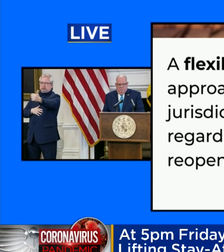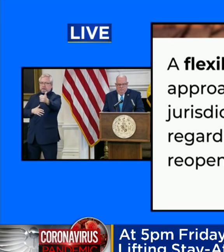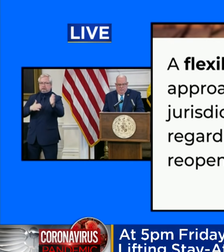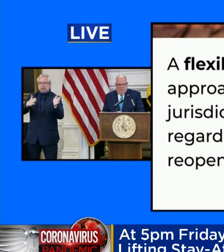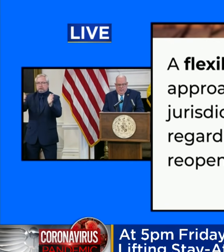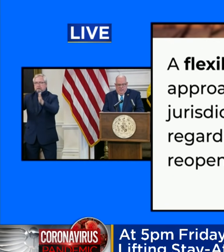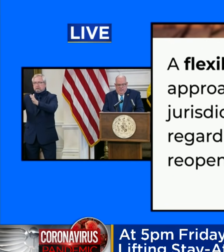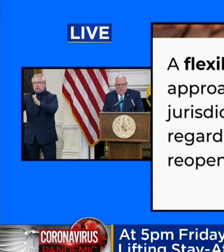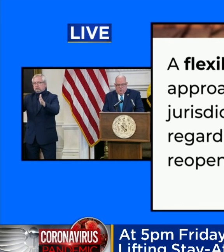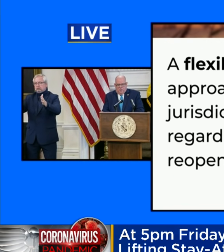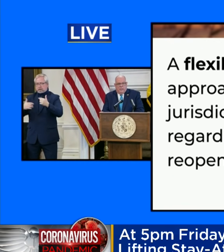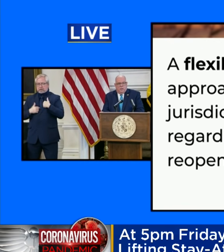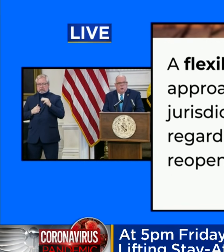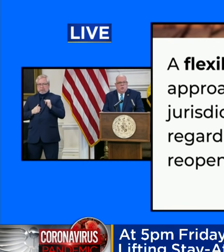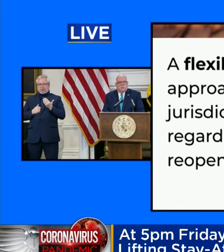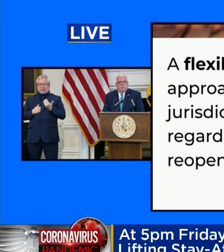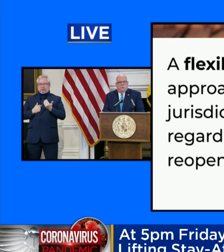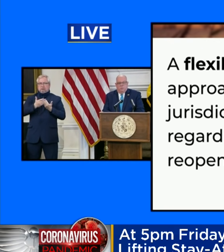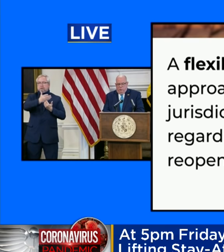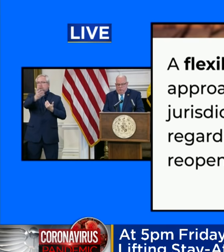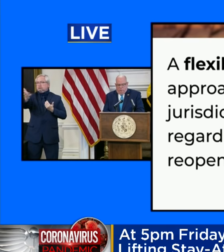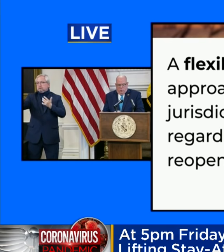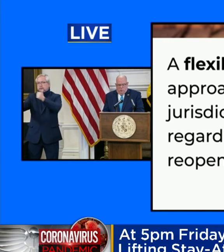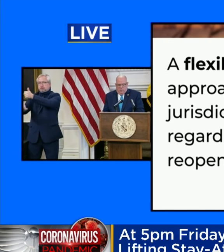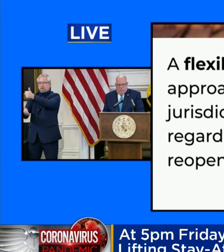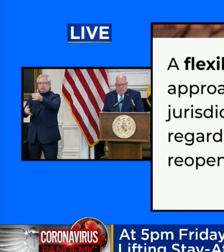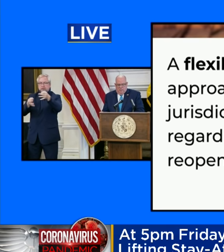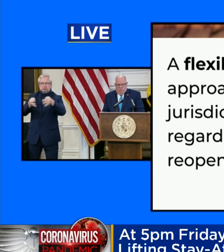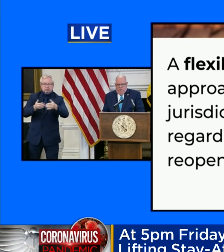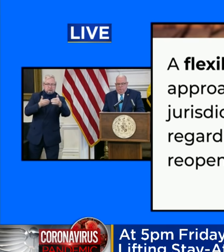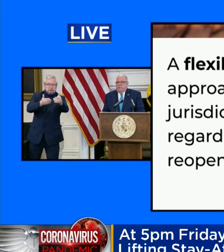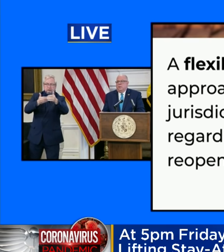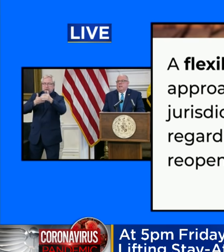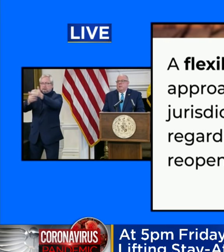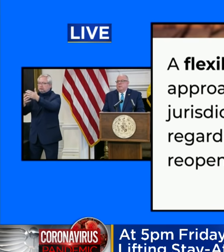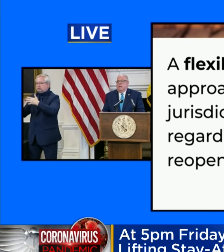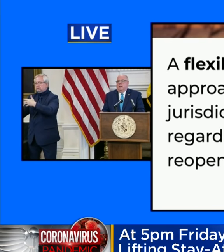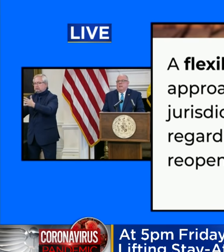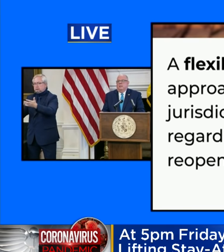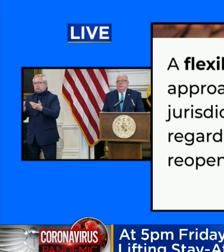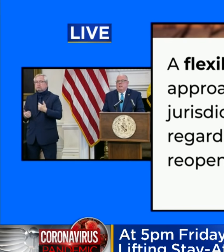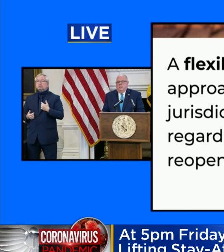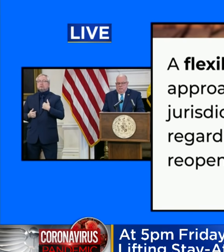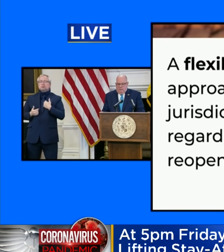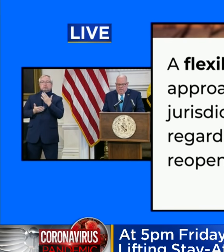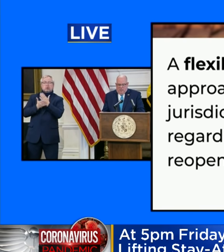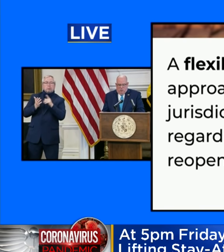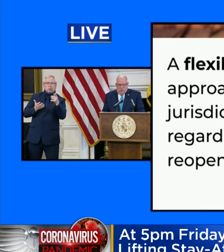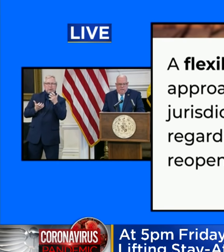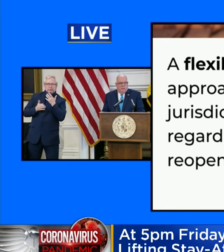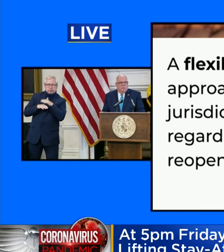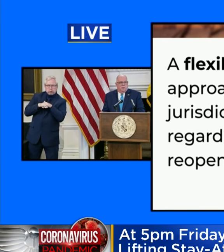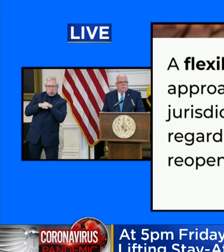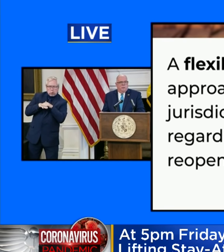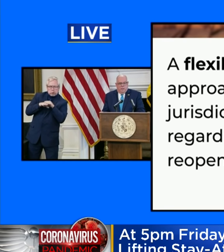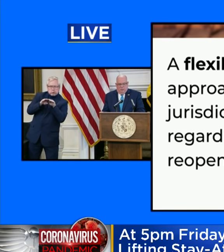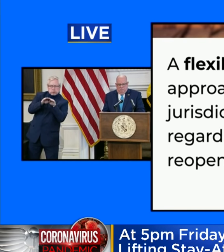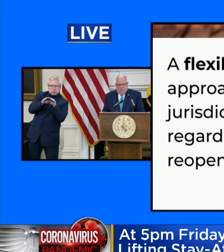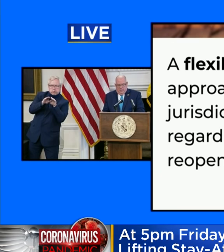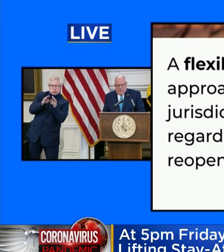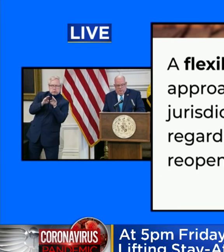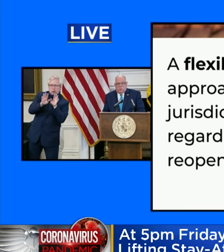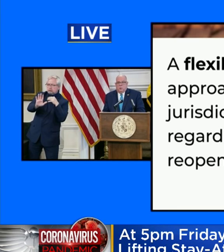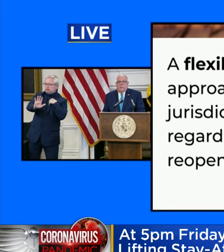jurisdictions. As our state cautiously moves forward, we fully understand that not all counties are in the